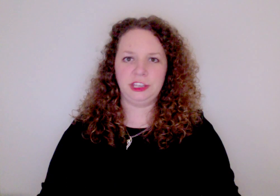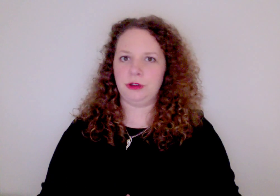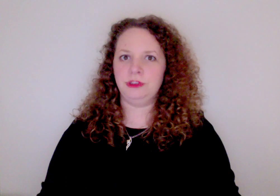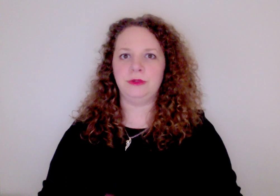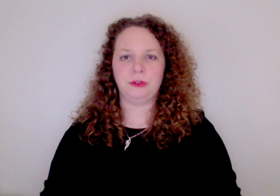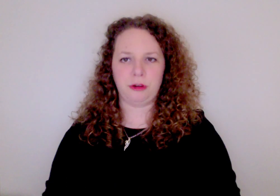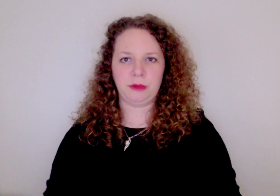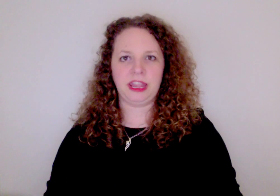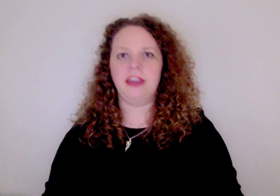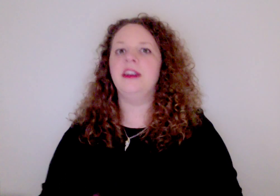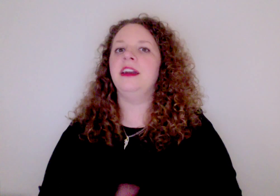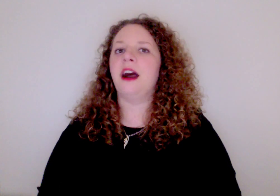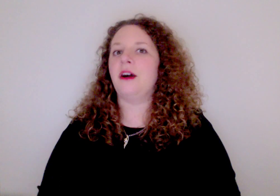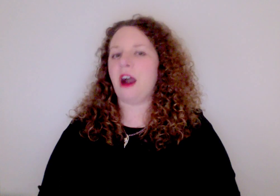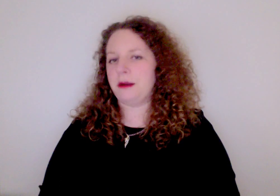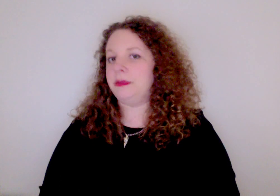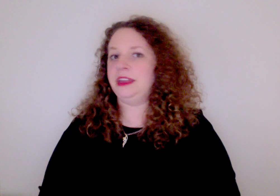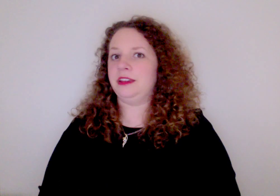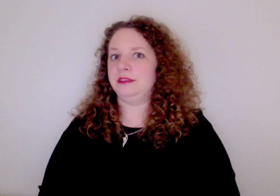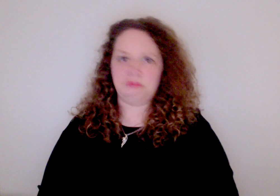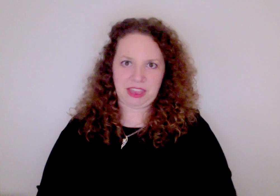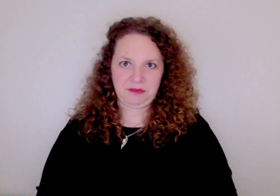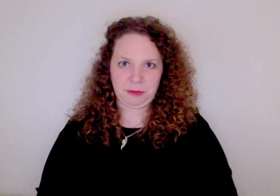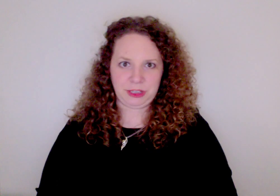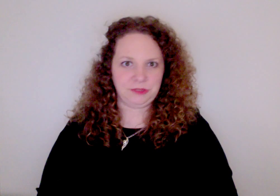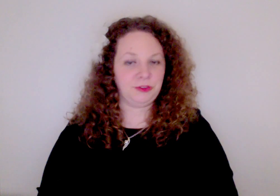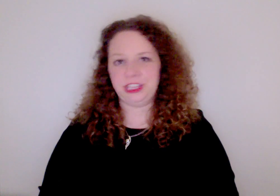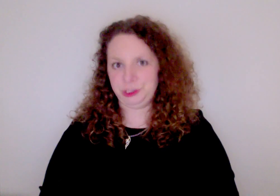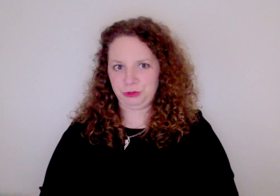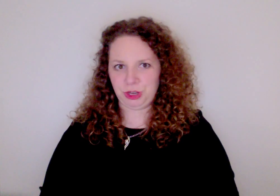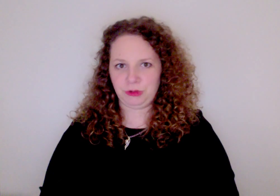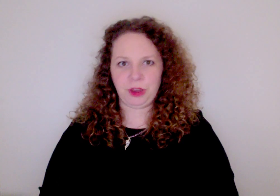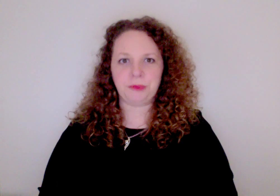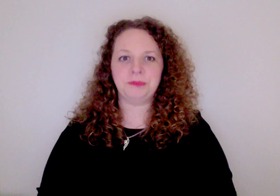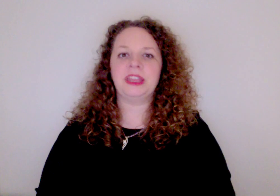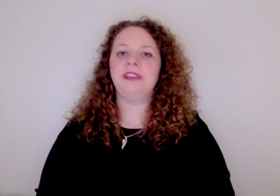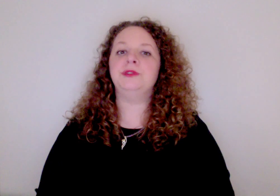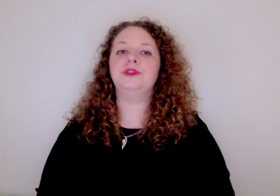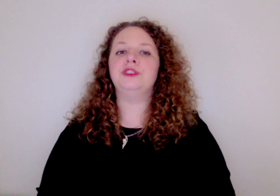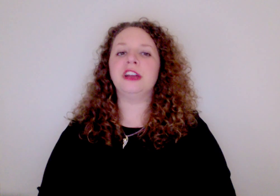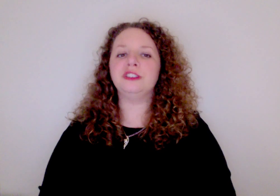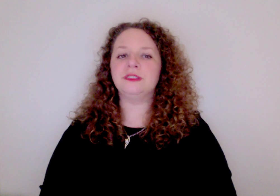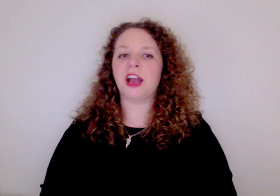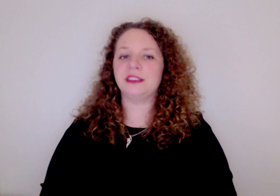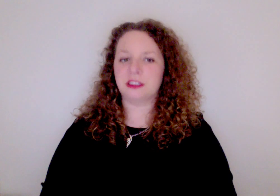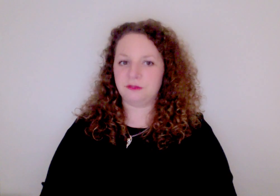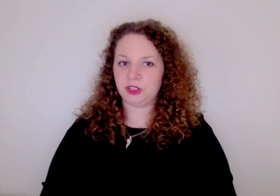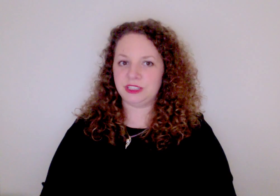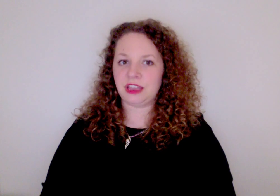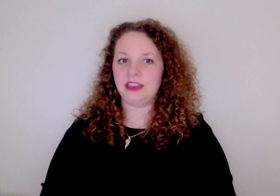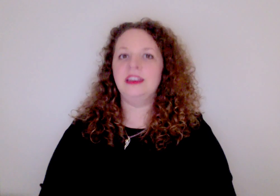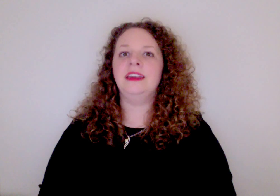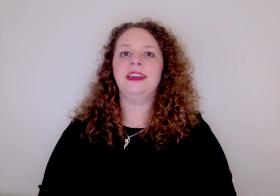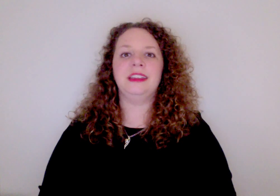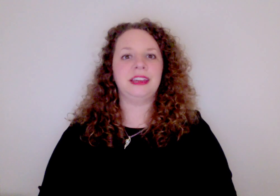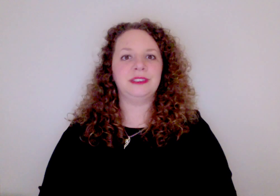to incorporate and get information for things you don't know. Okay, so strategies for asking for a sign. In ASL